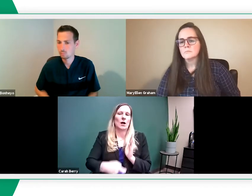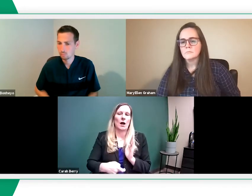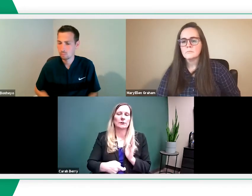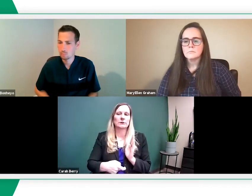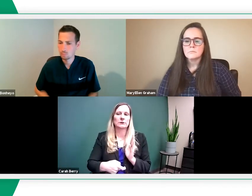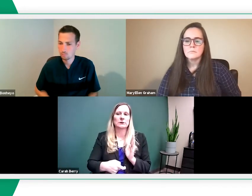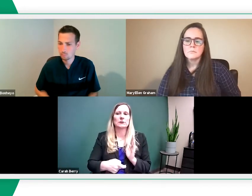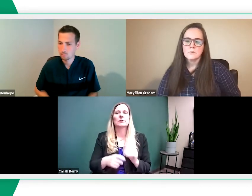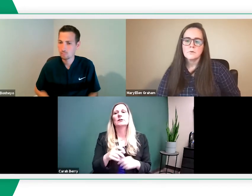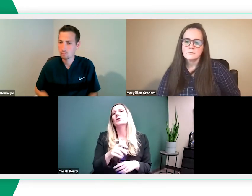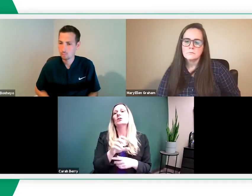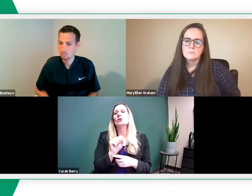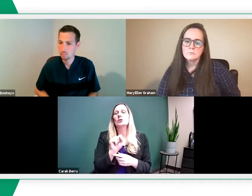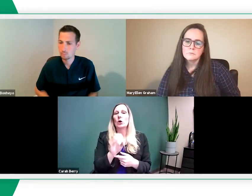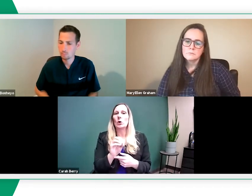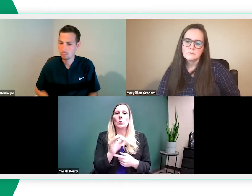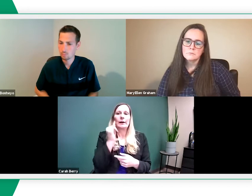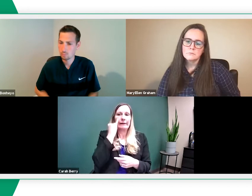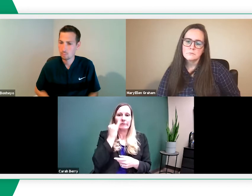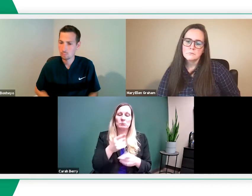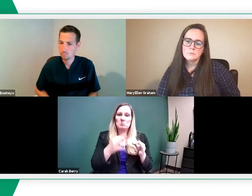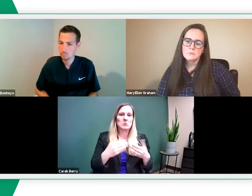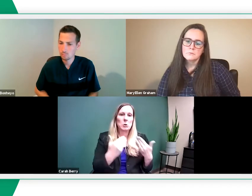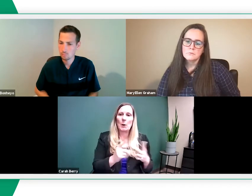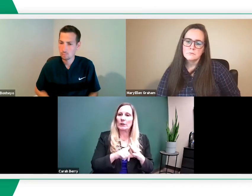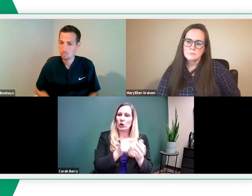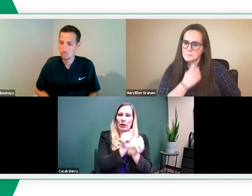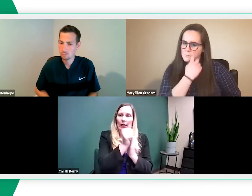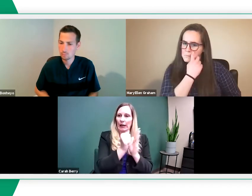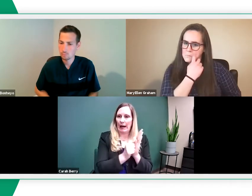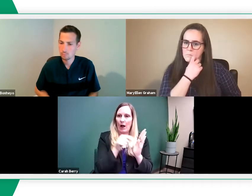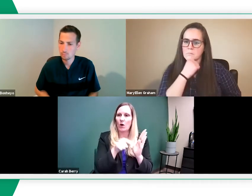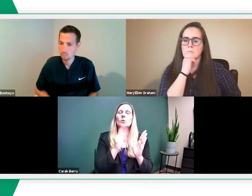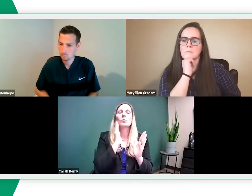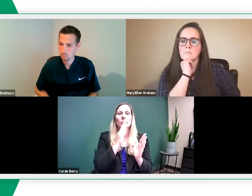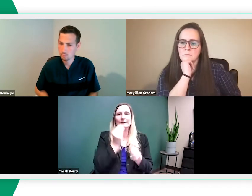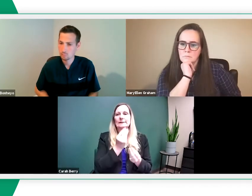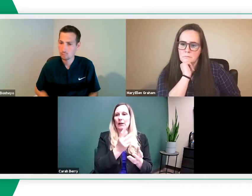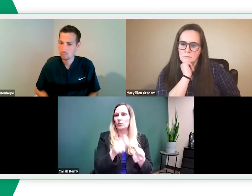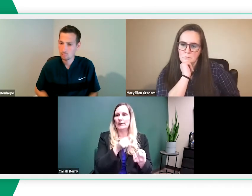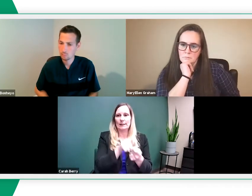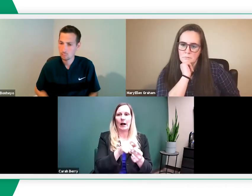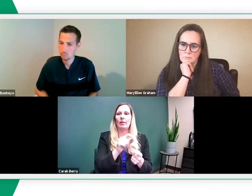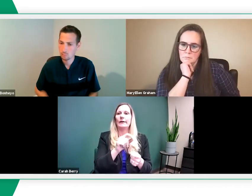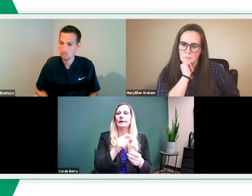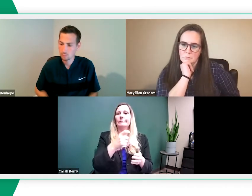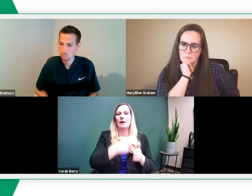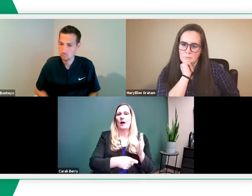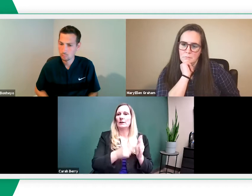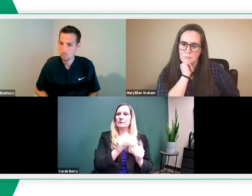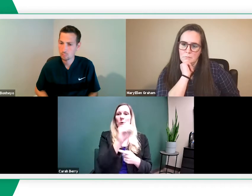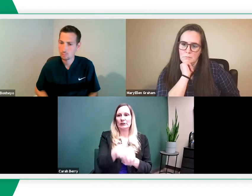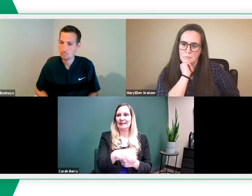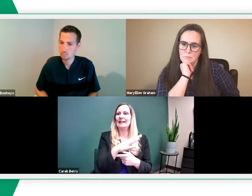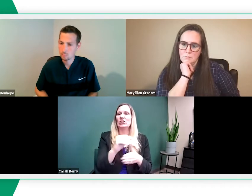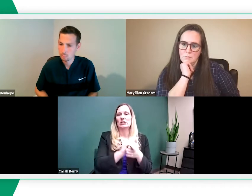clarify about when do you owe money and what the costs are. So if you decide to start an account, we'll tell